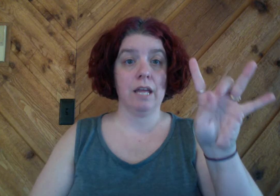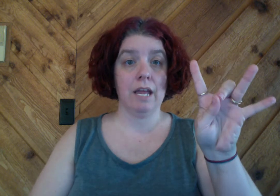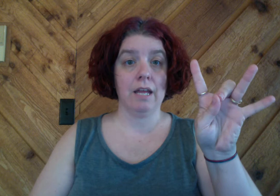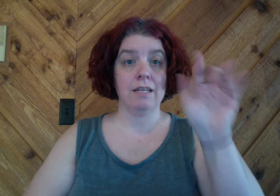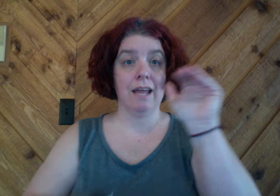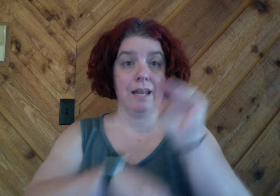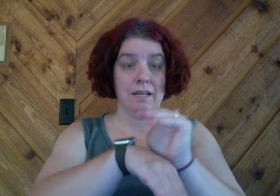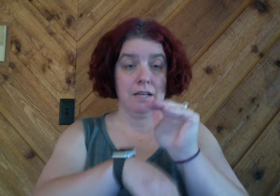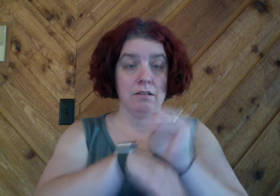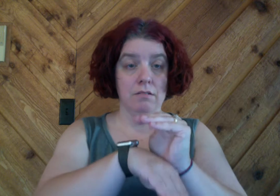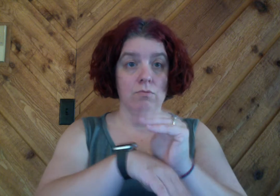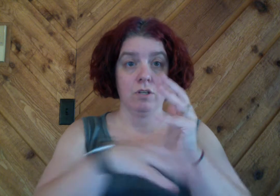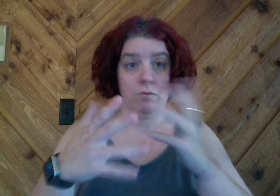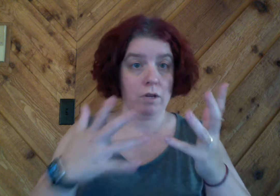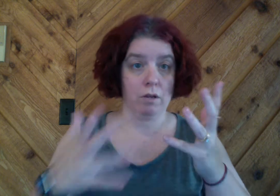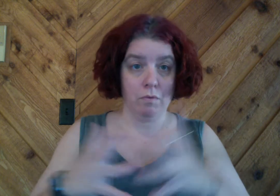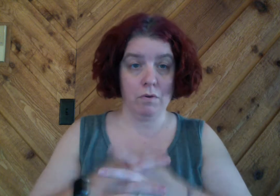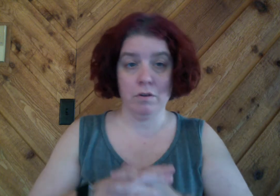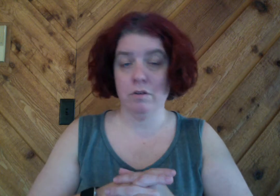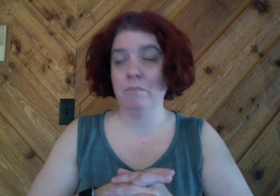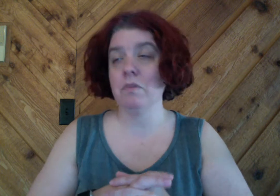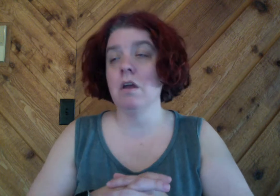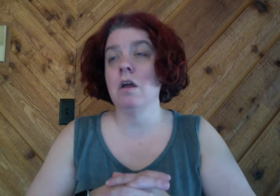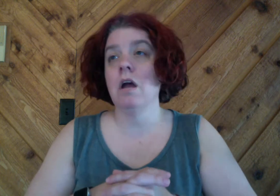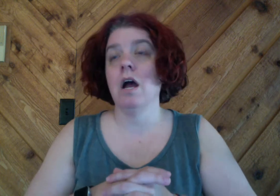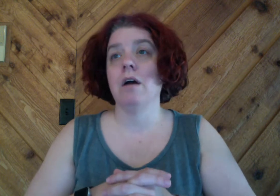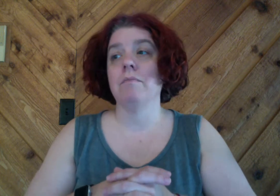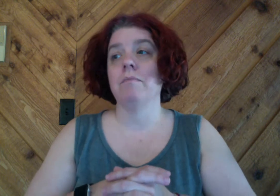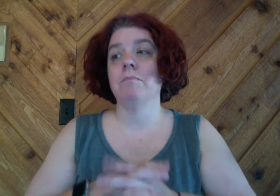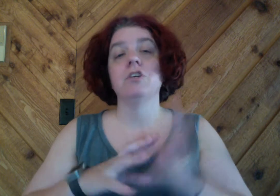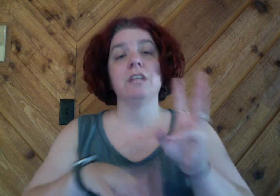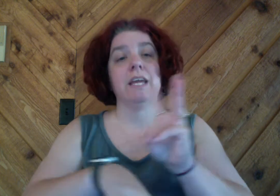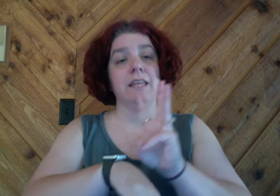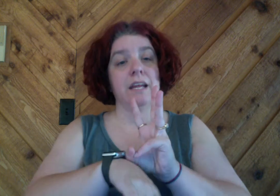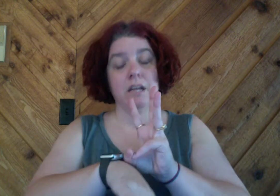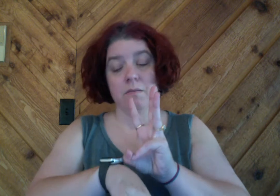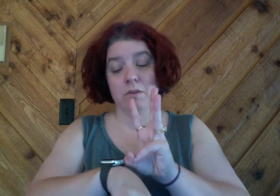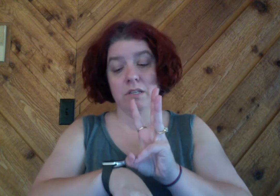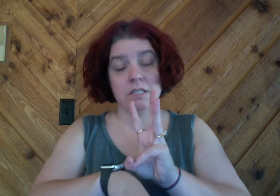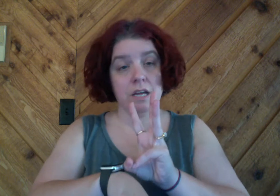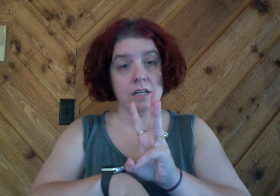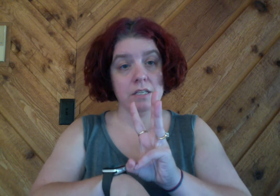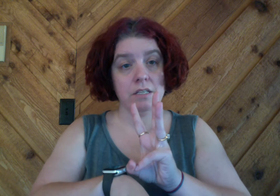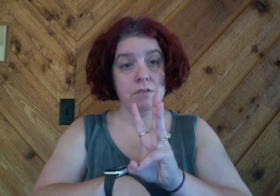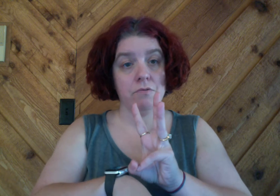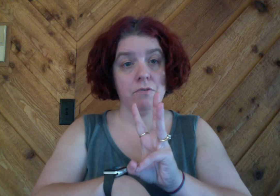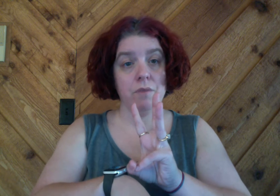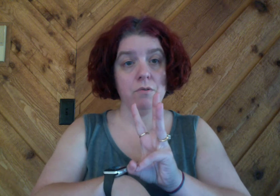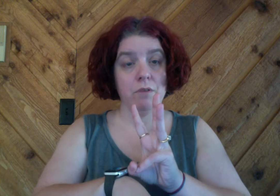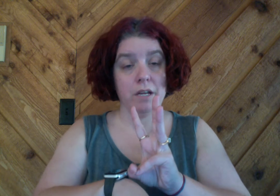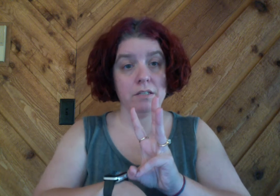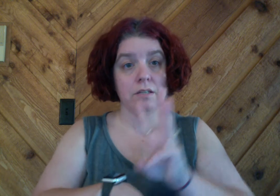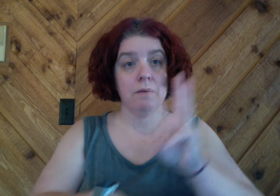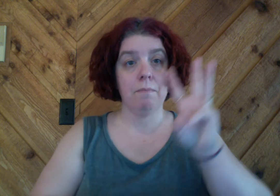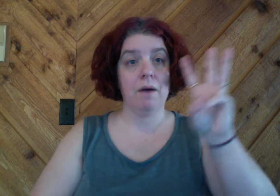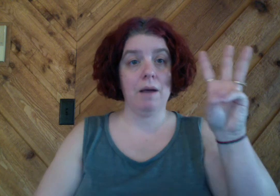6:38 at night, whichever way you prefer to do it. But you're taking that number, the 6, from your wrist, popping it up